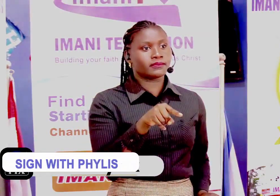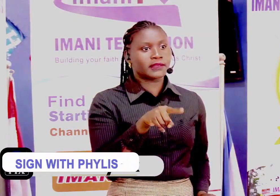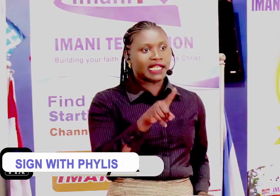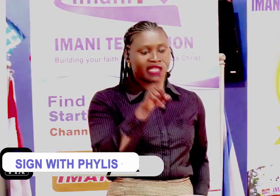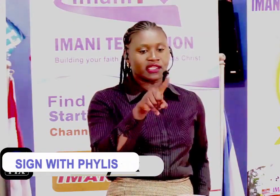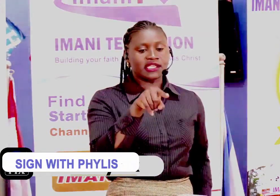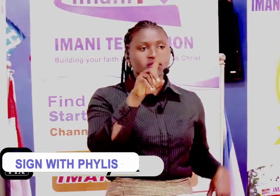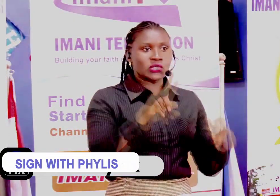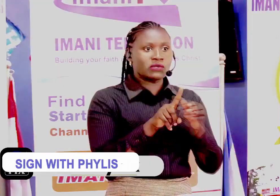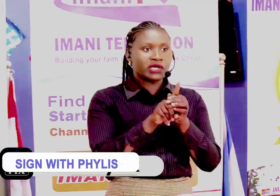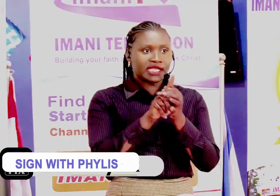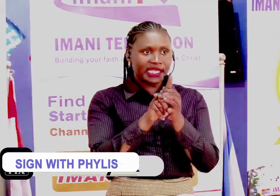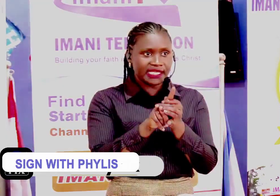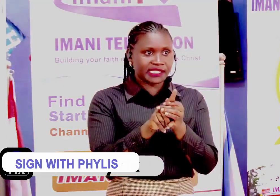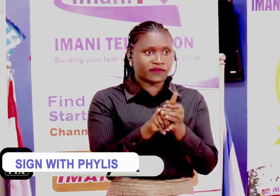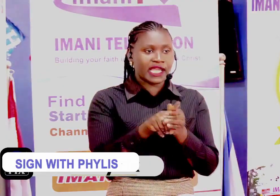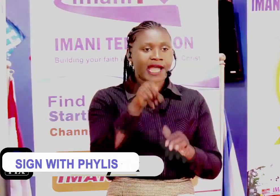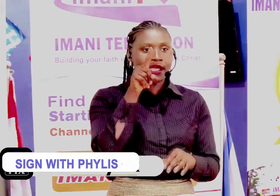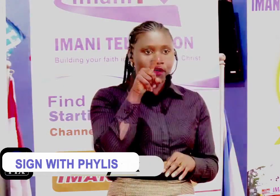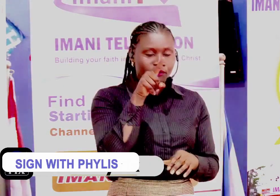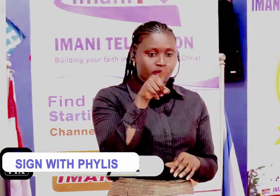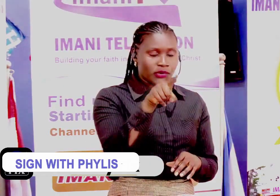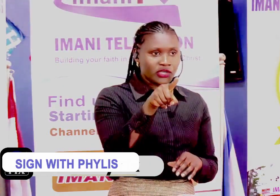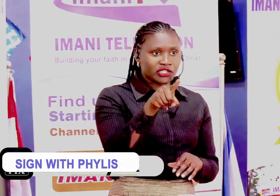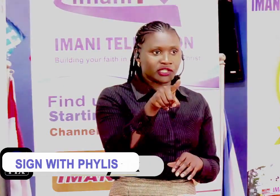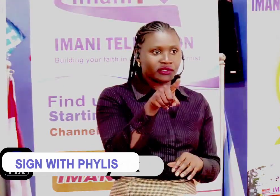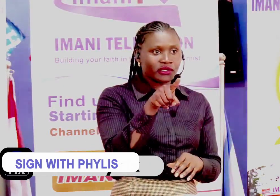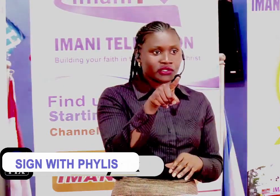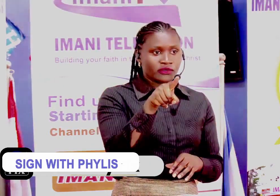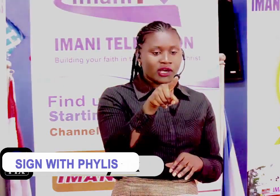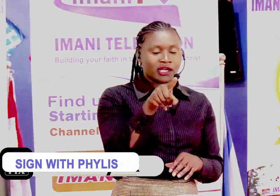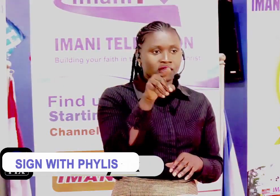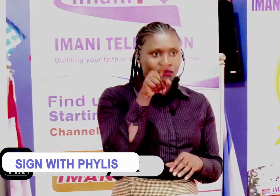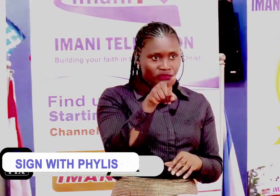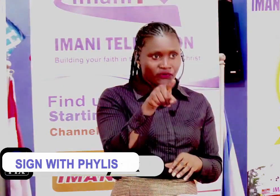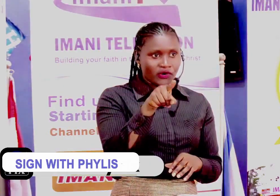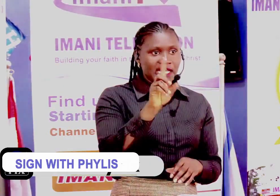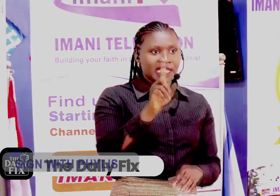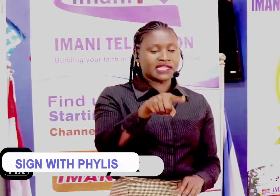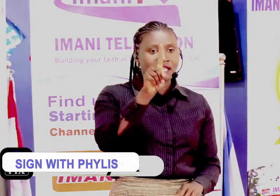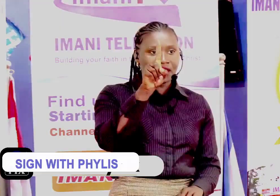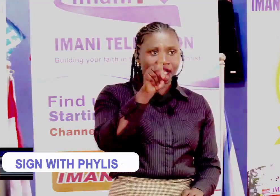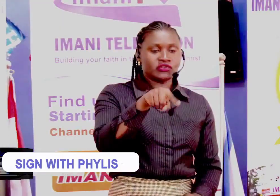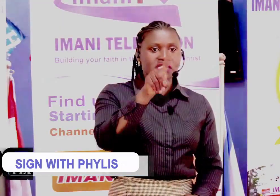Like this, you do an index finger pointing forward like this, and then you just